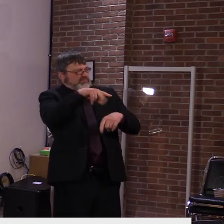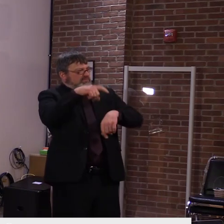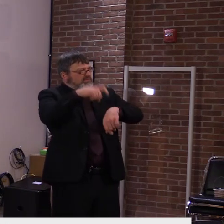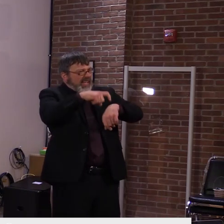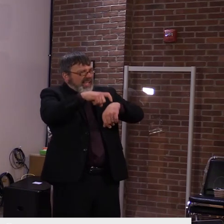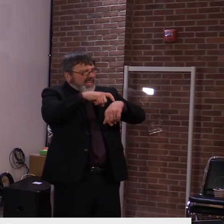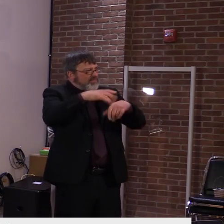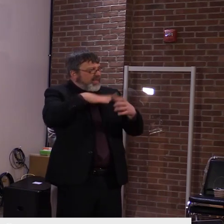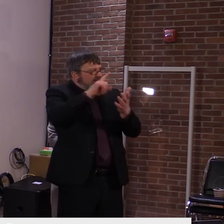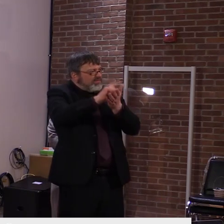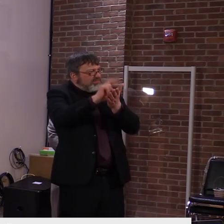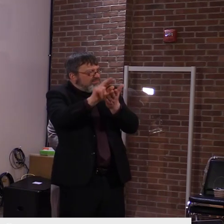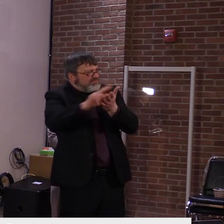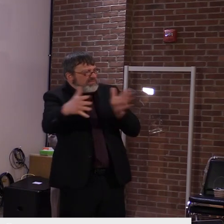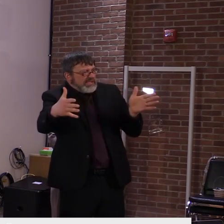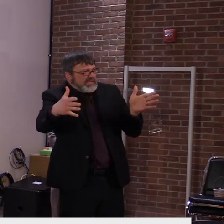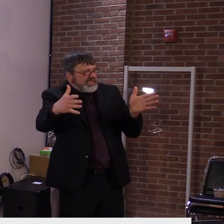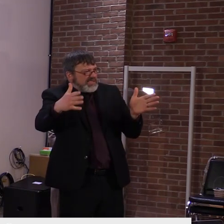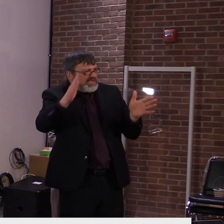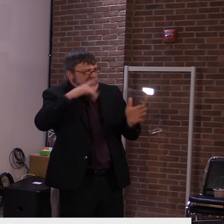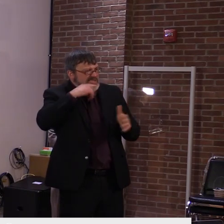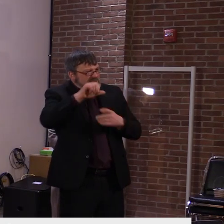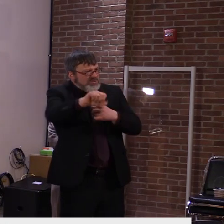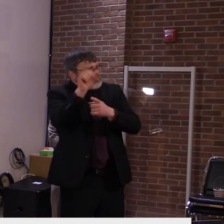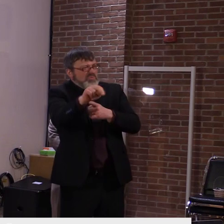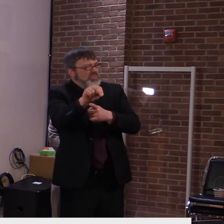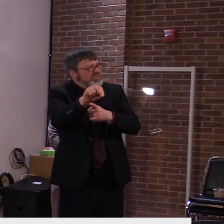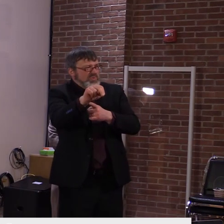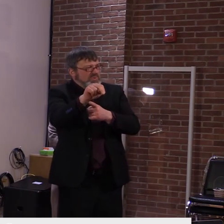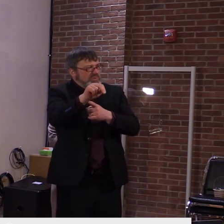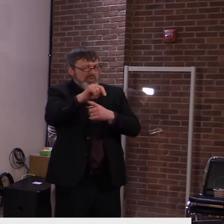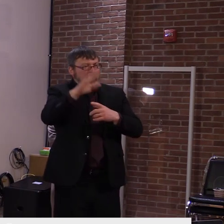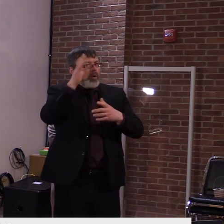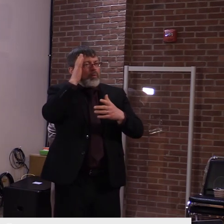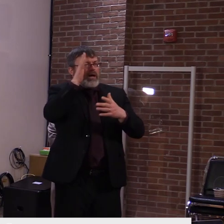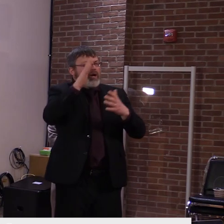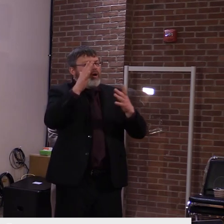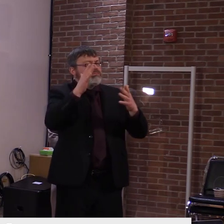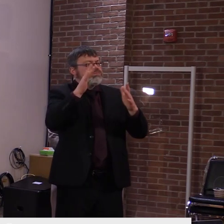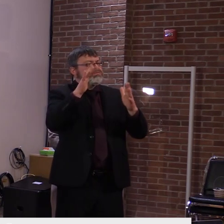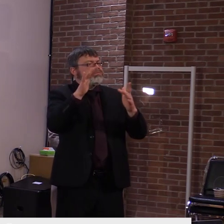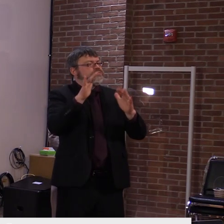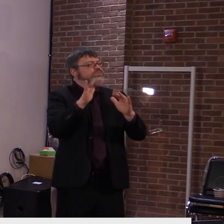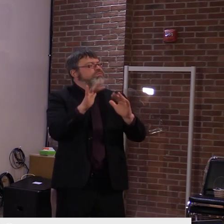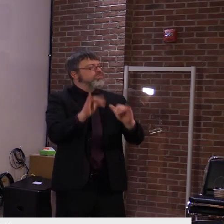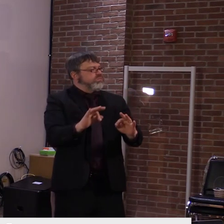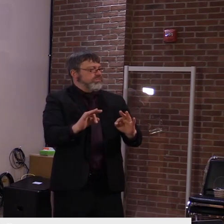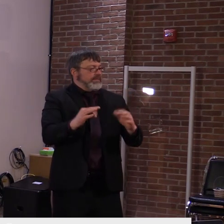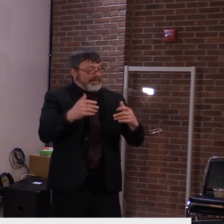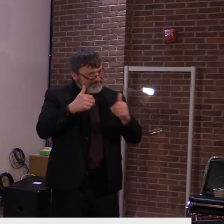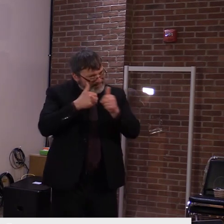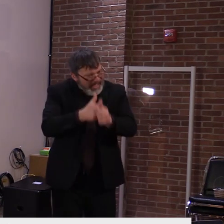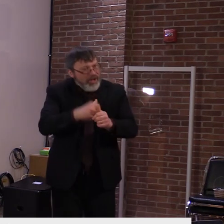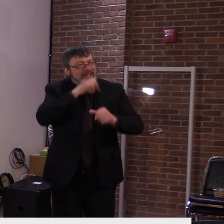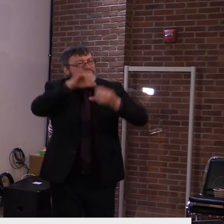And we'll be through a number of the population bands that we're talking about today.